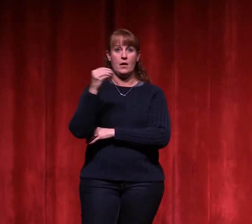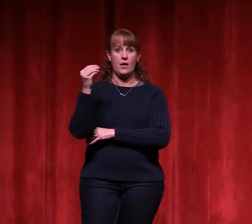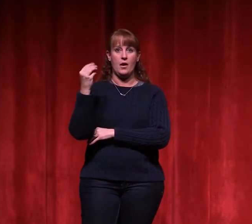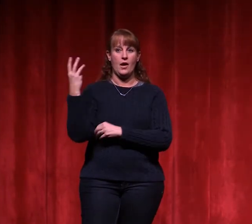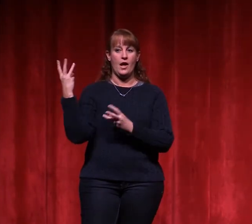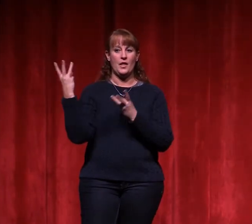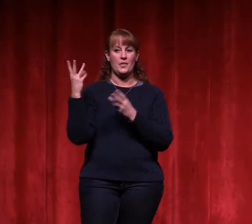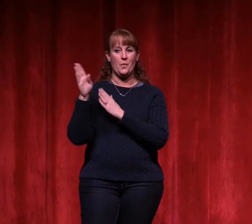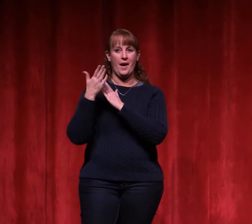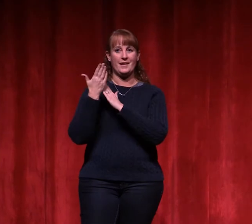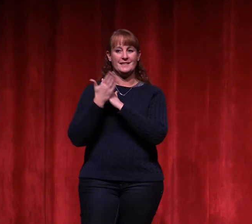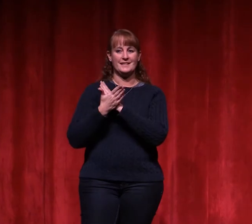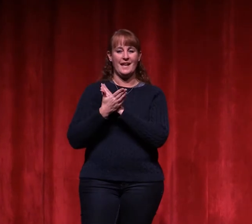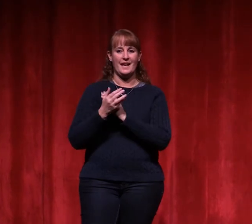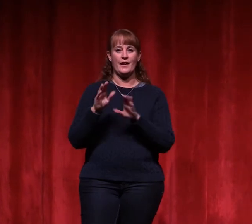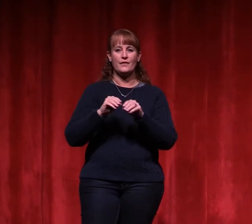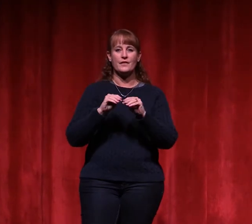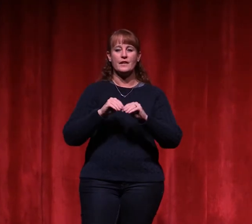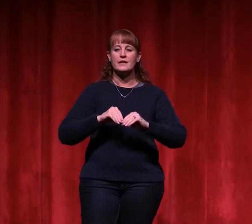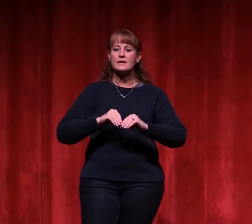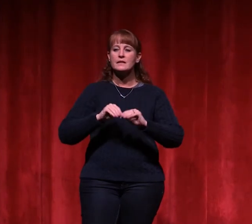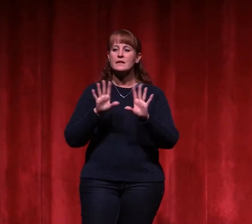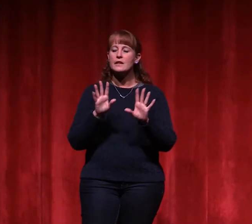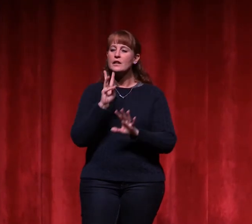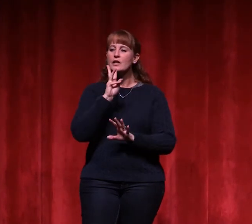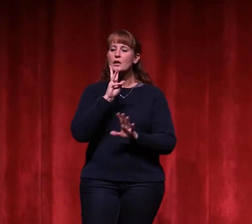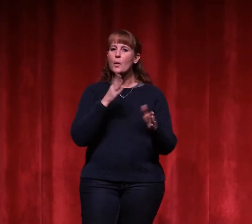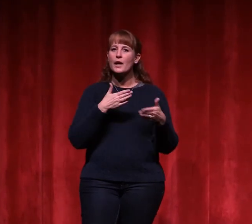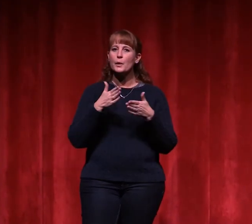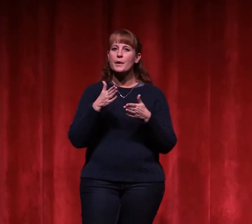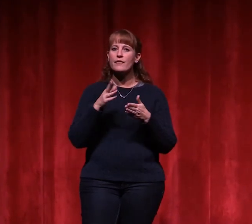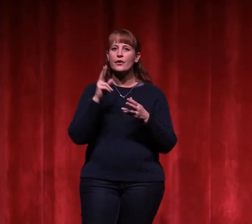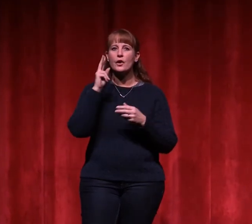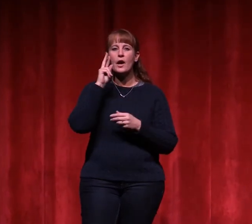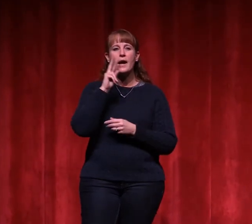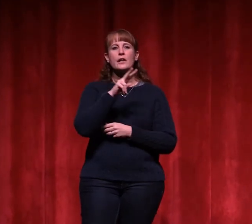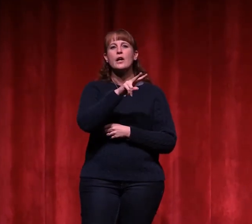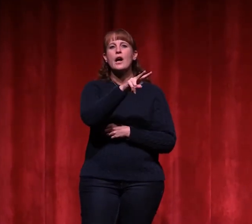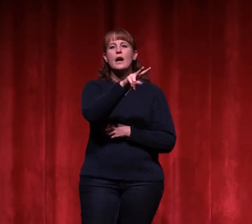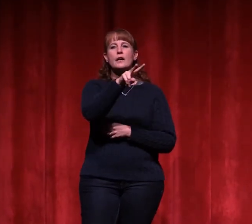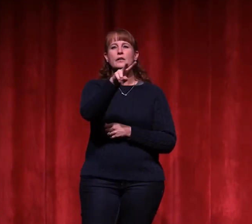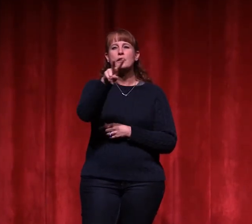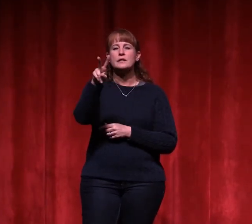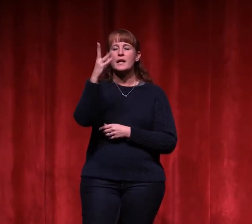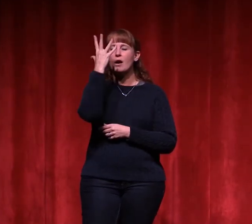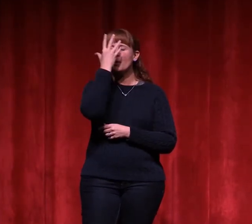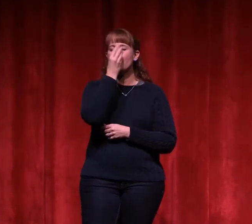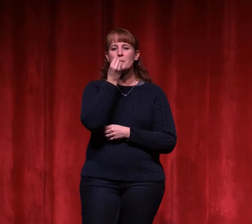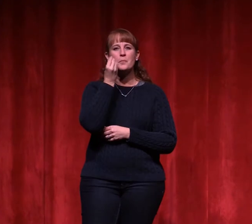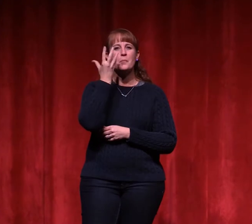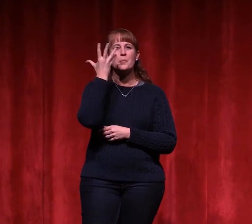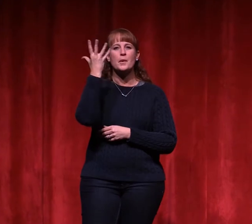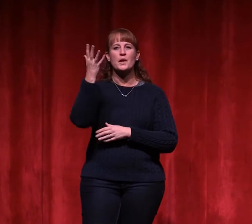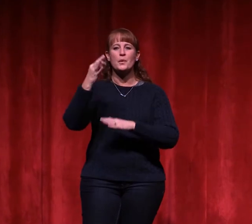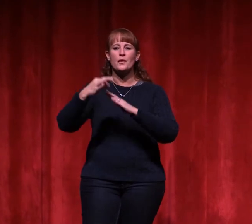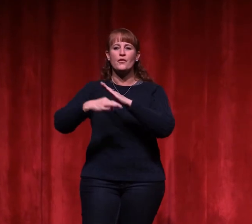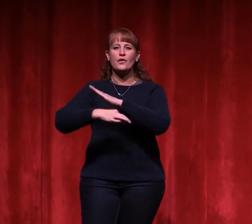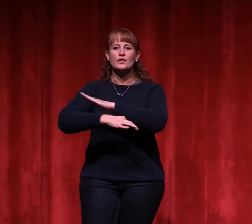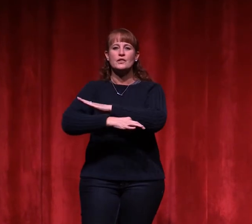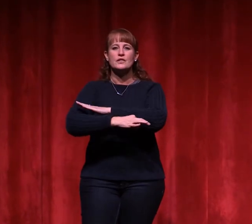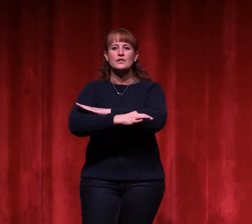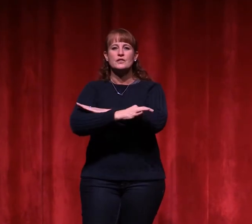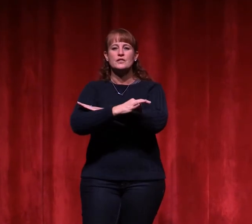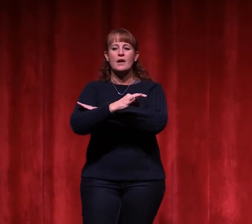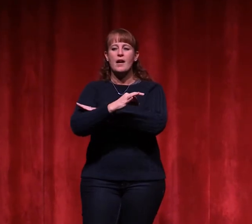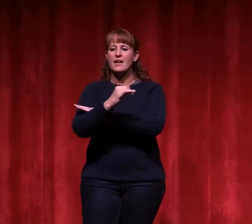side of the Clearwater River, I looked out as the beautiful dawn, the amber